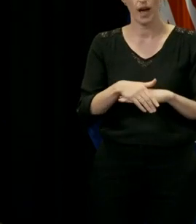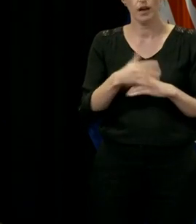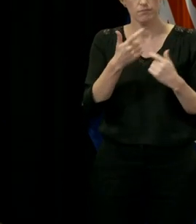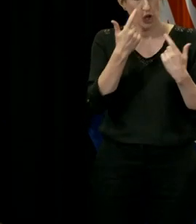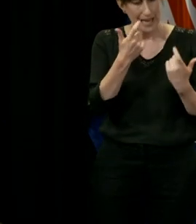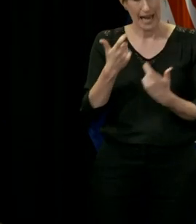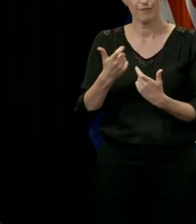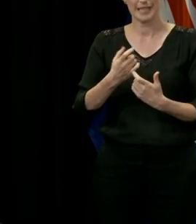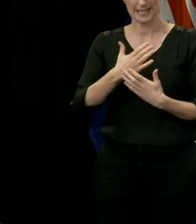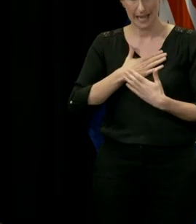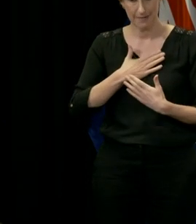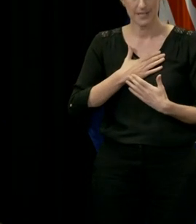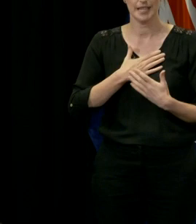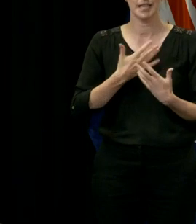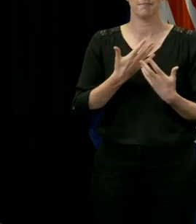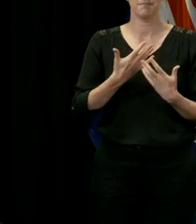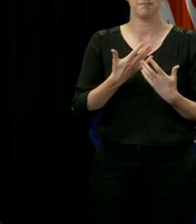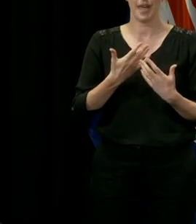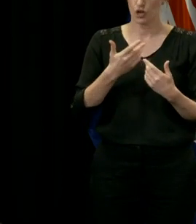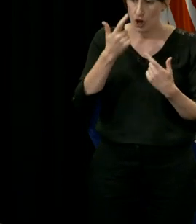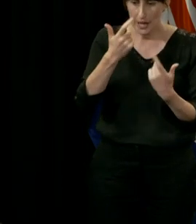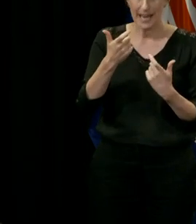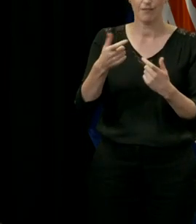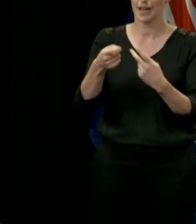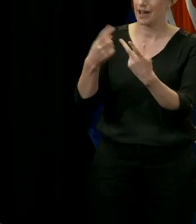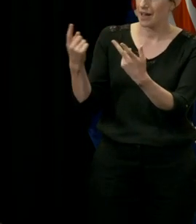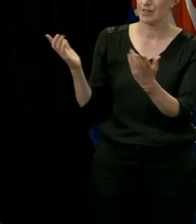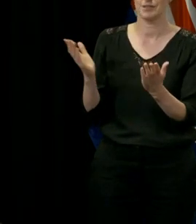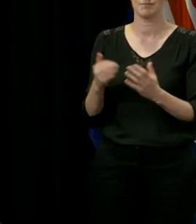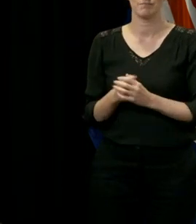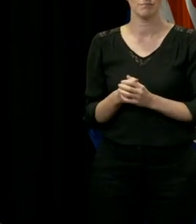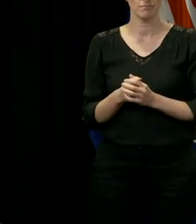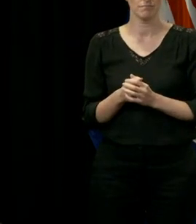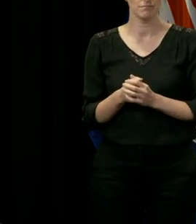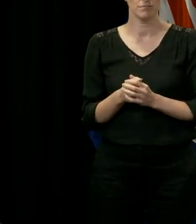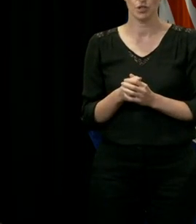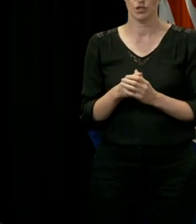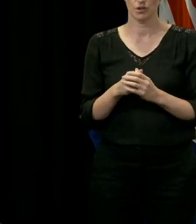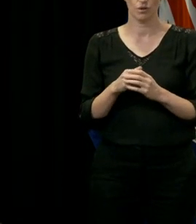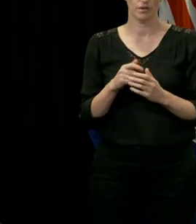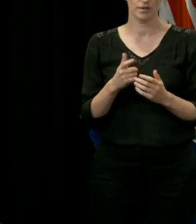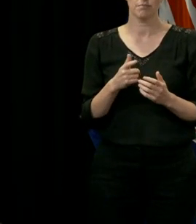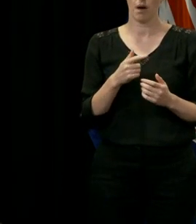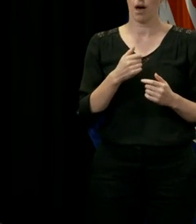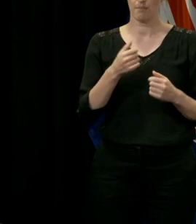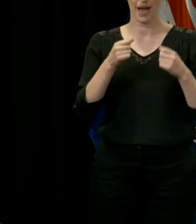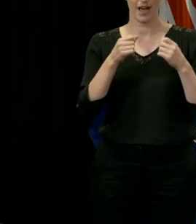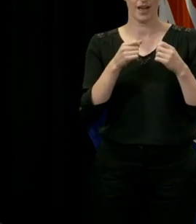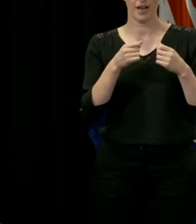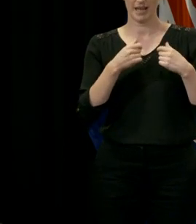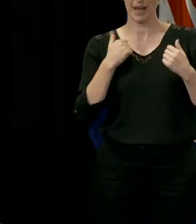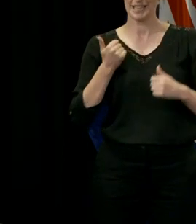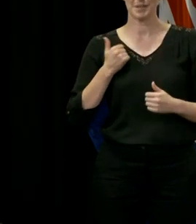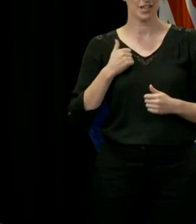ensuring that they are not potentially putting others at risk. So that's my expectation of corrections. All right, we better.